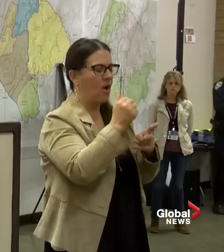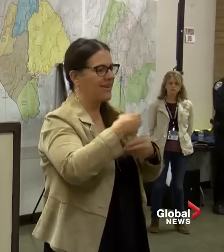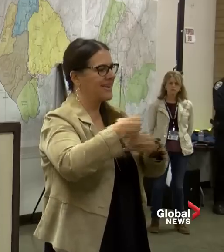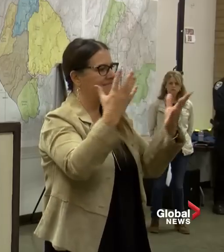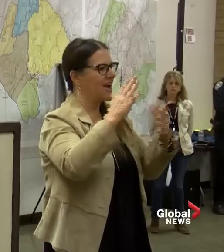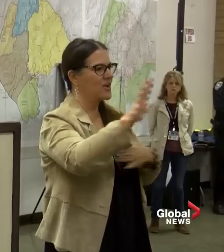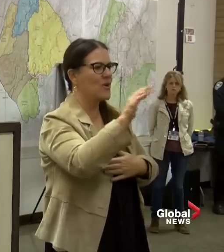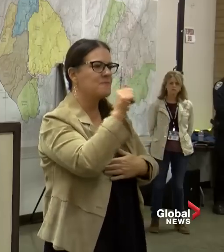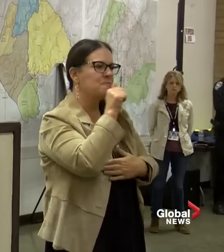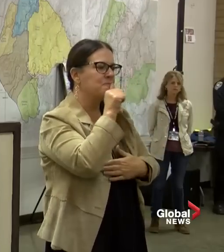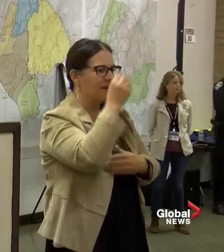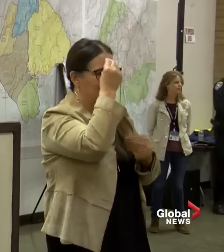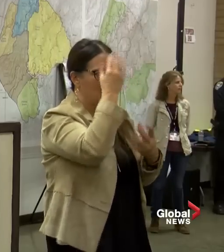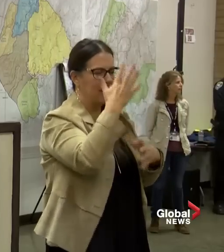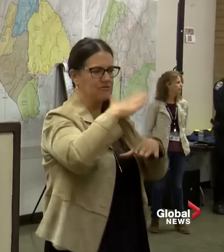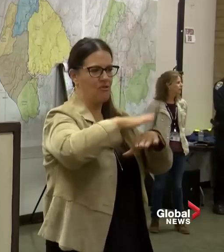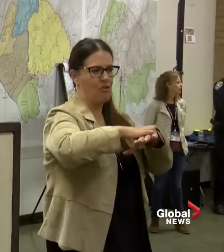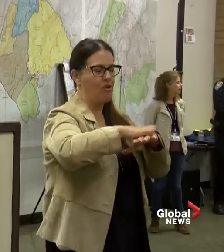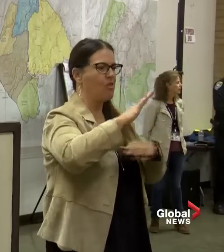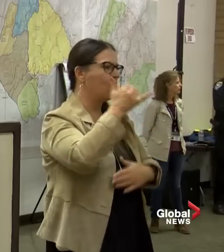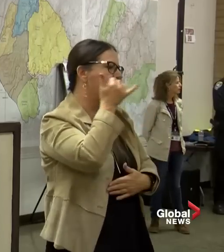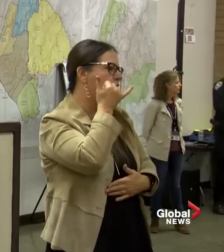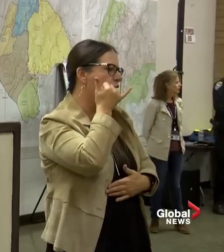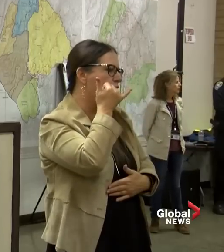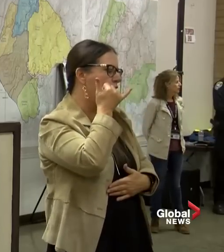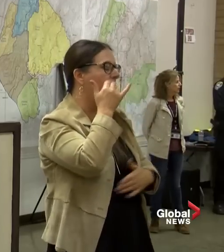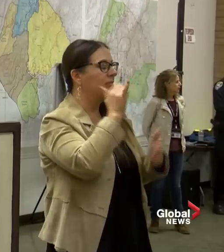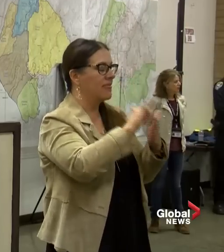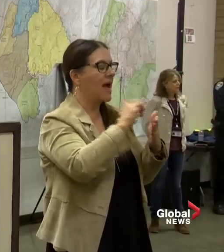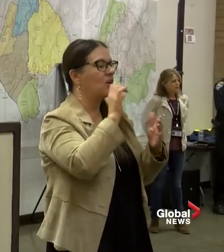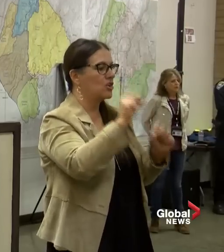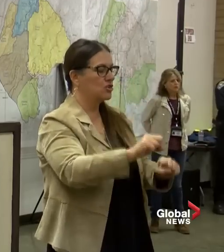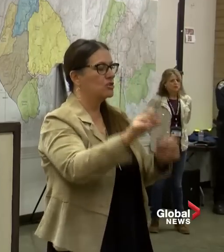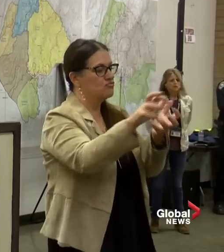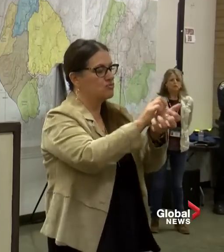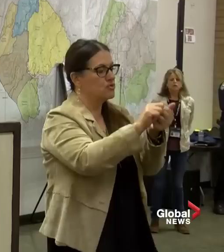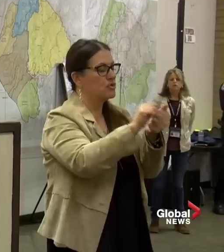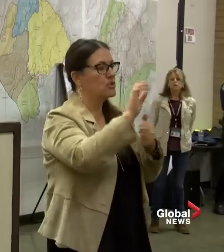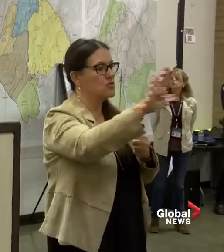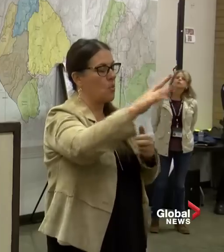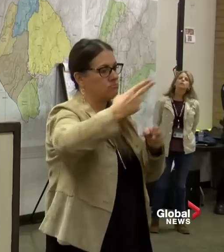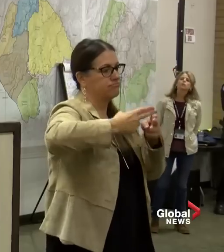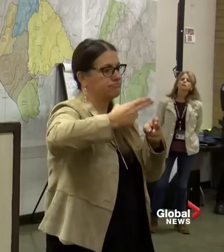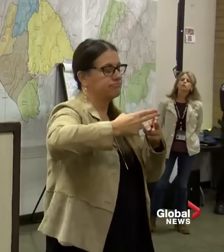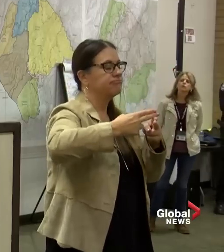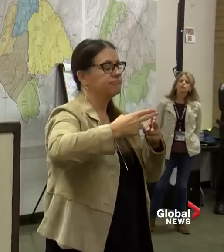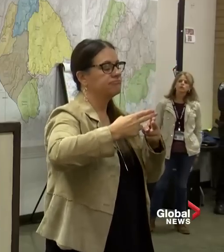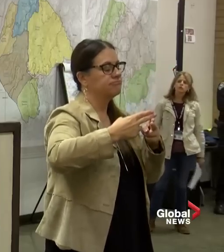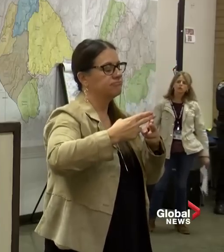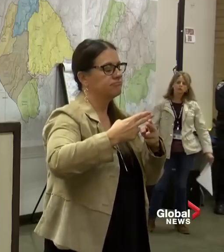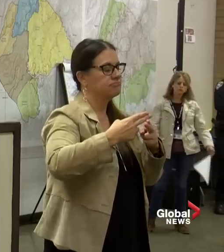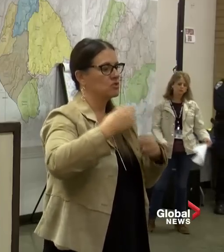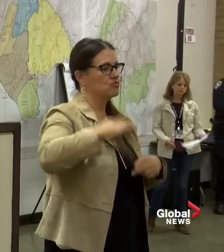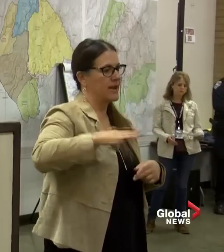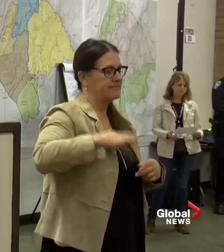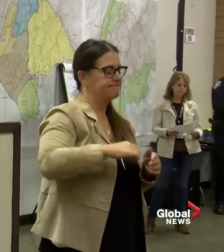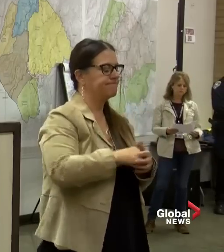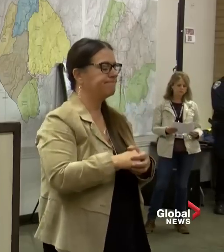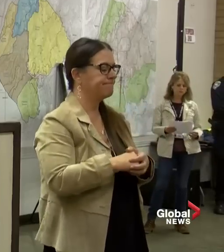that will be financially disastrous to you. And then, of course, the lowest of the low, the